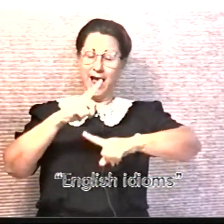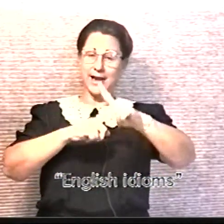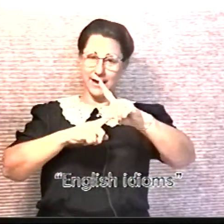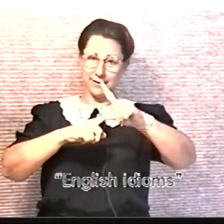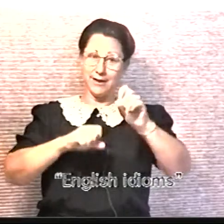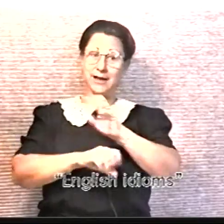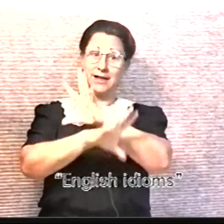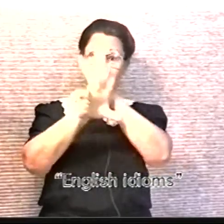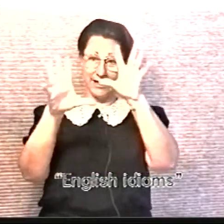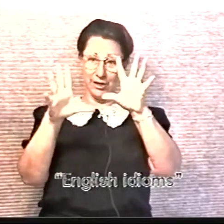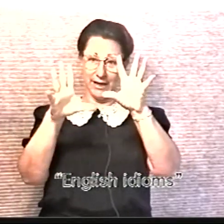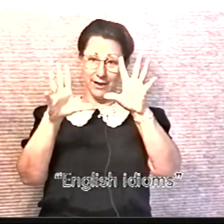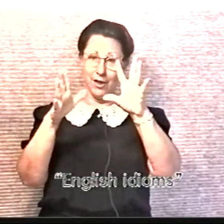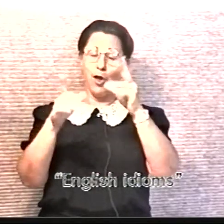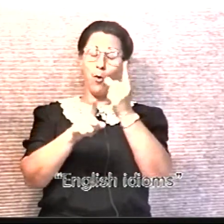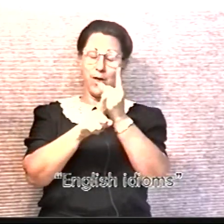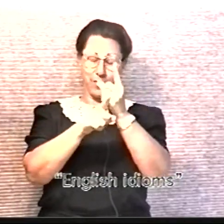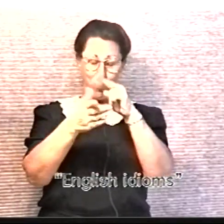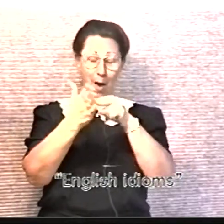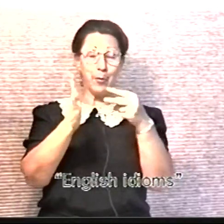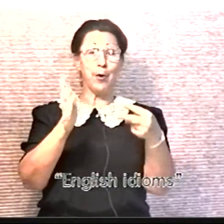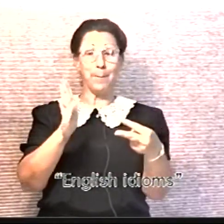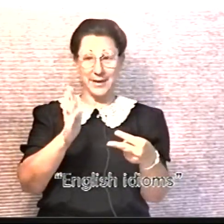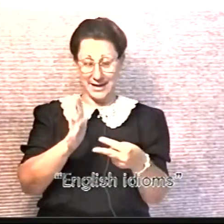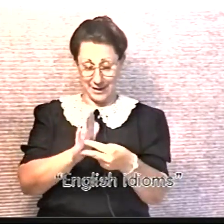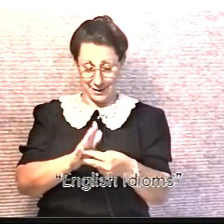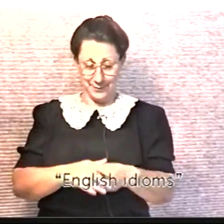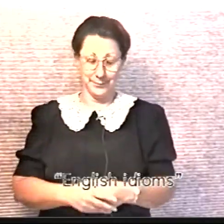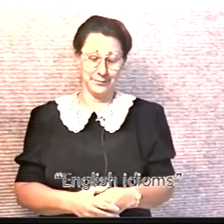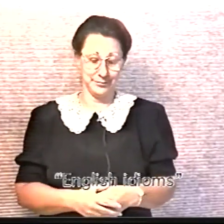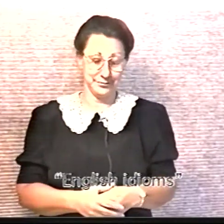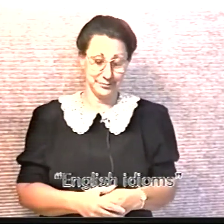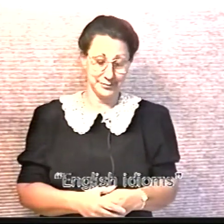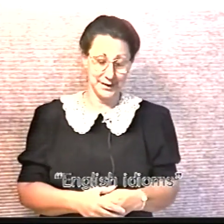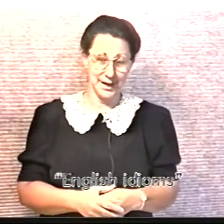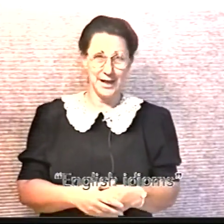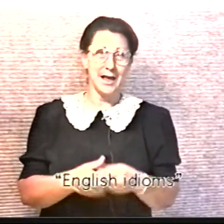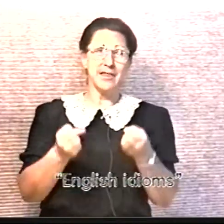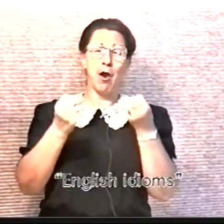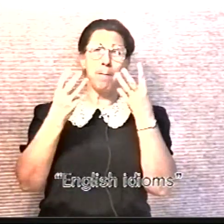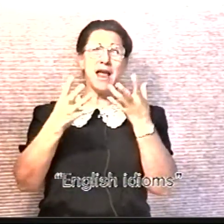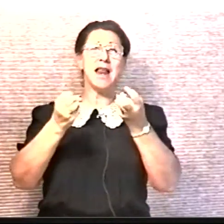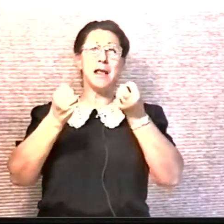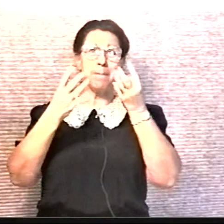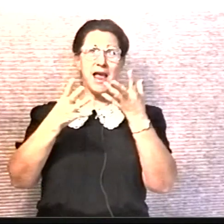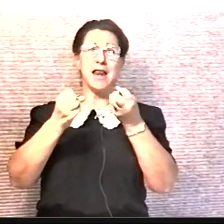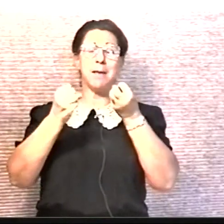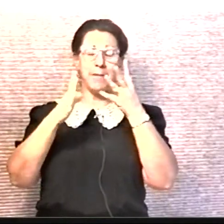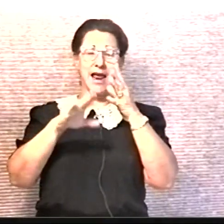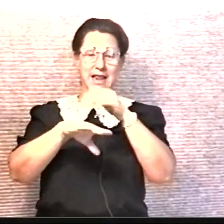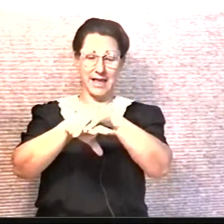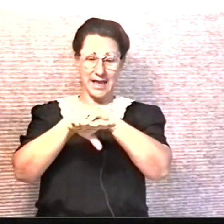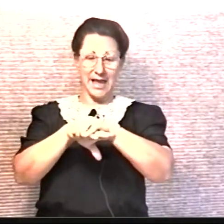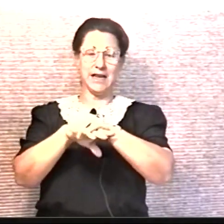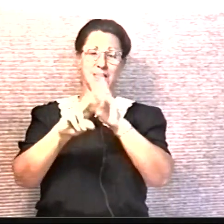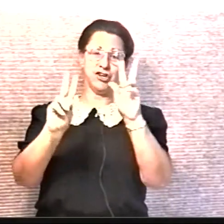it clearly with the proper meaning. There are many English